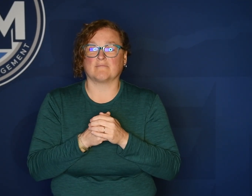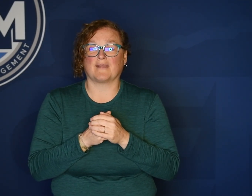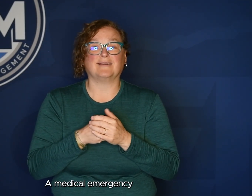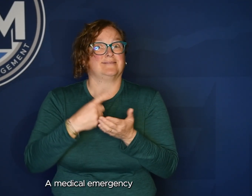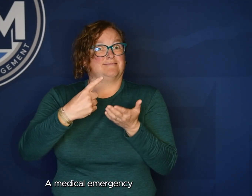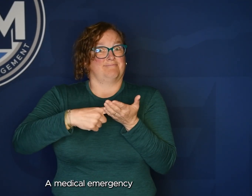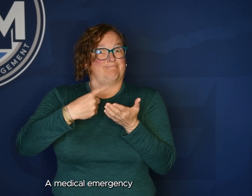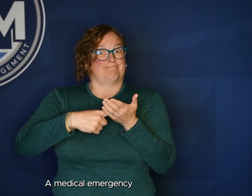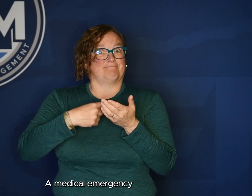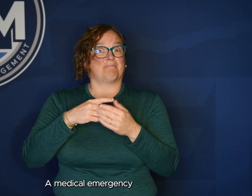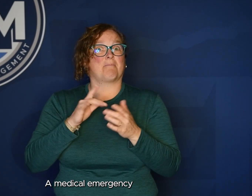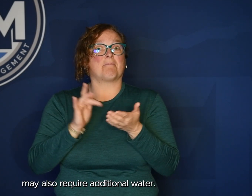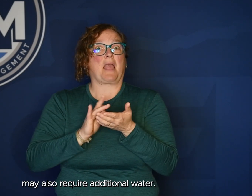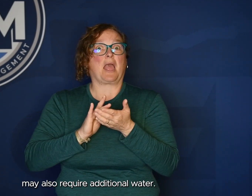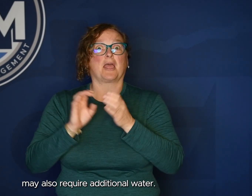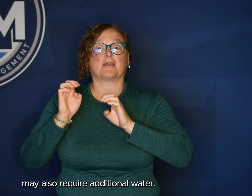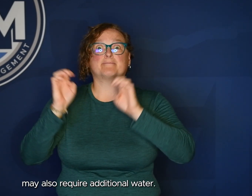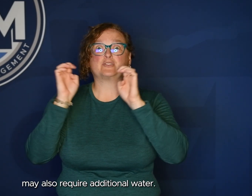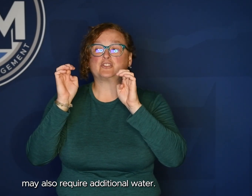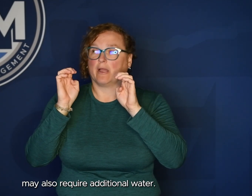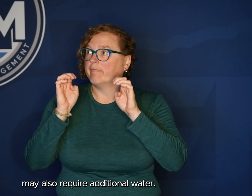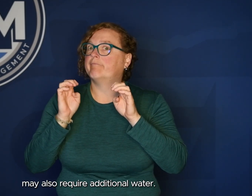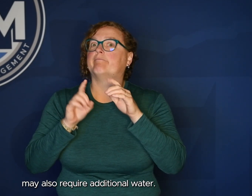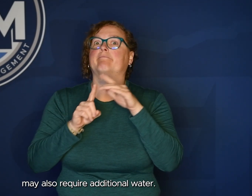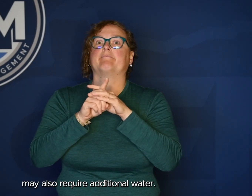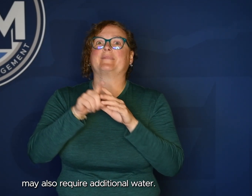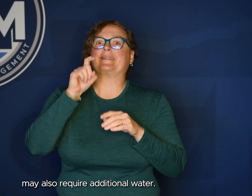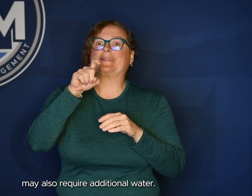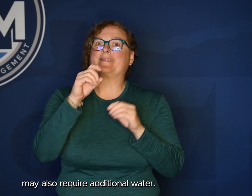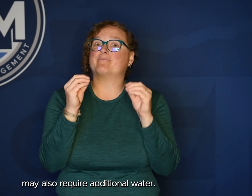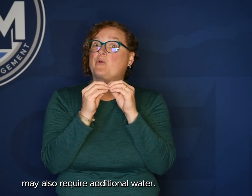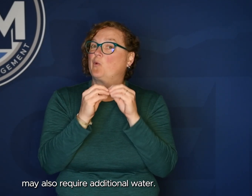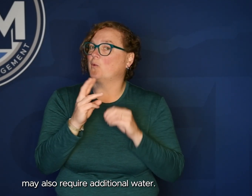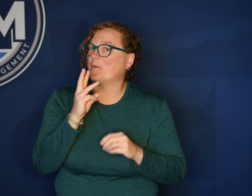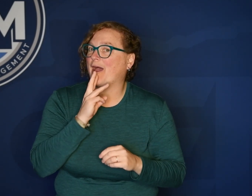A medical emergency may also require additional water.